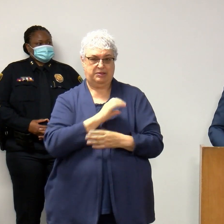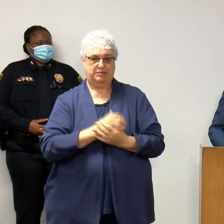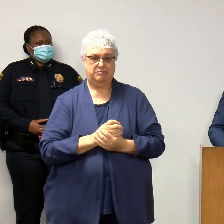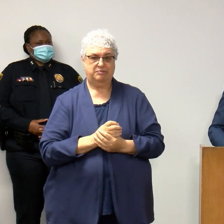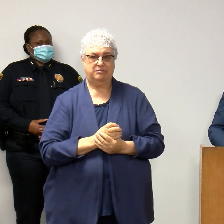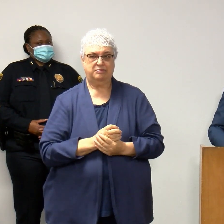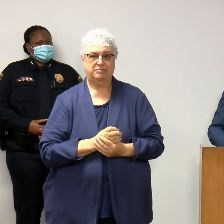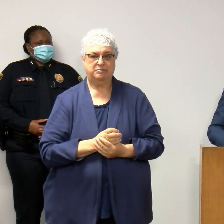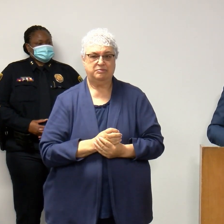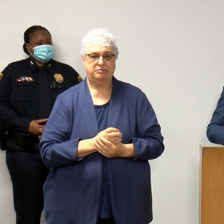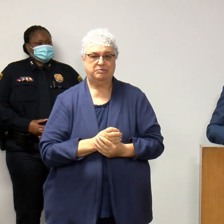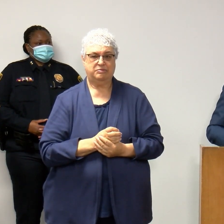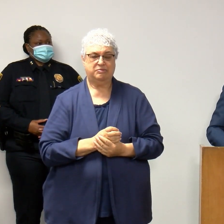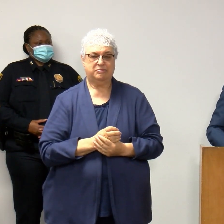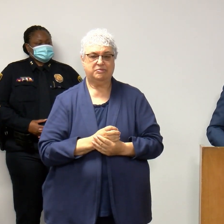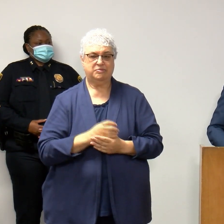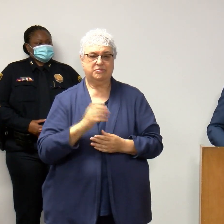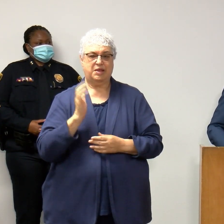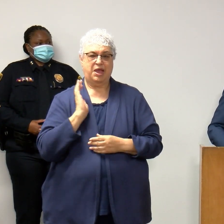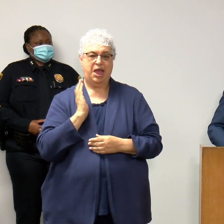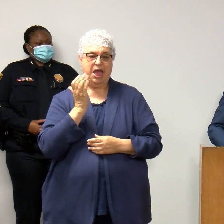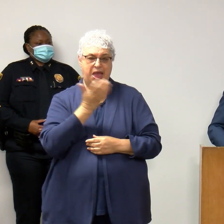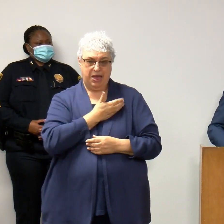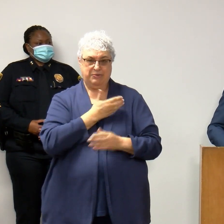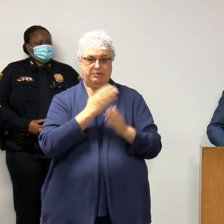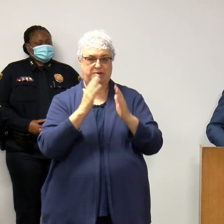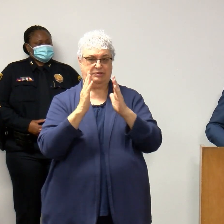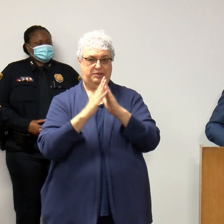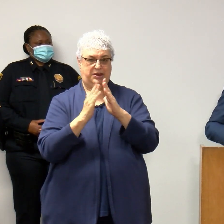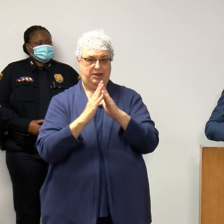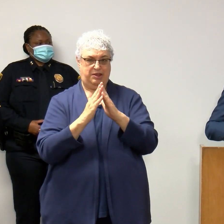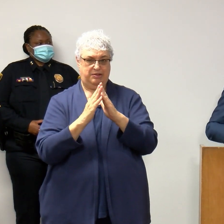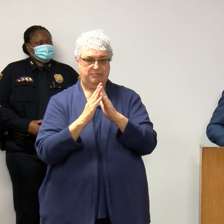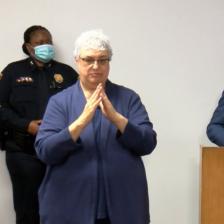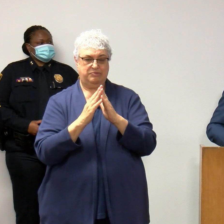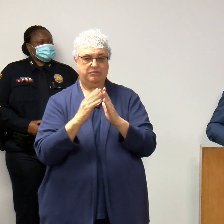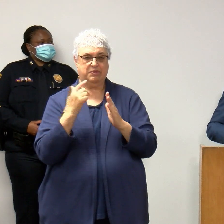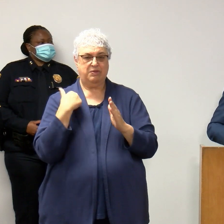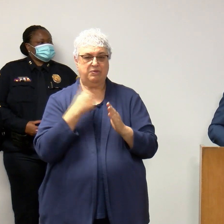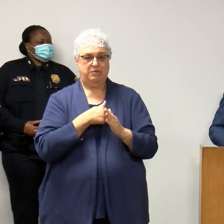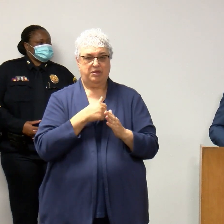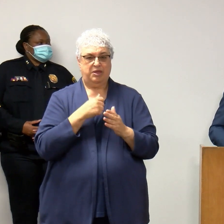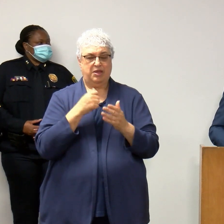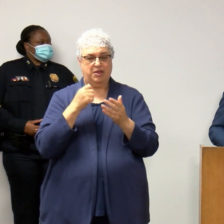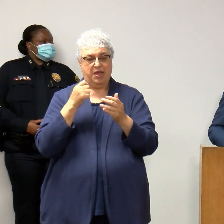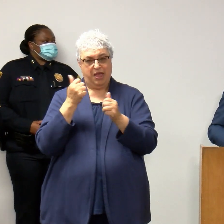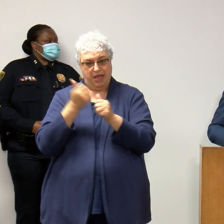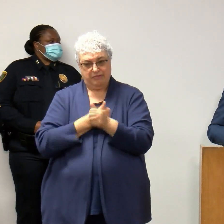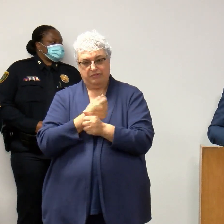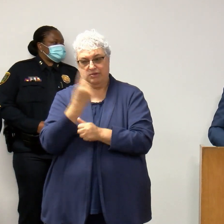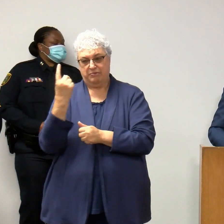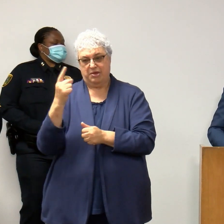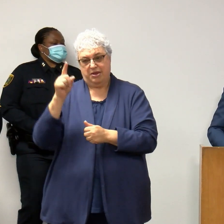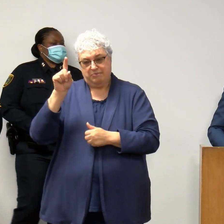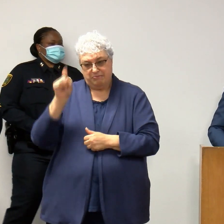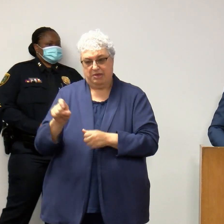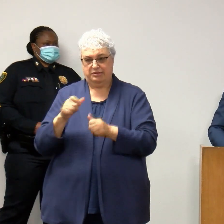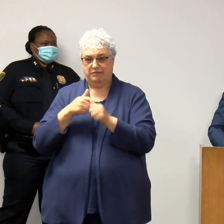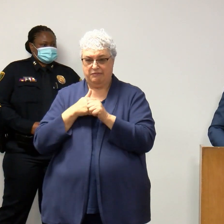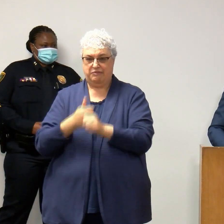does say, in our city, we hold everyone